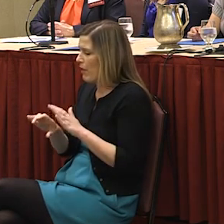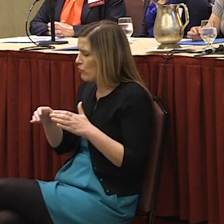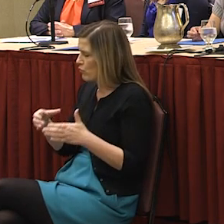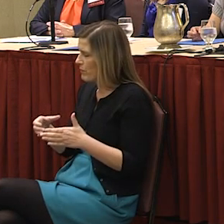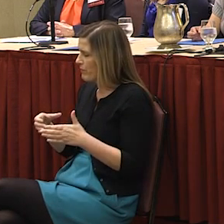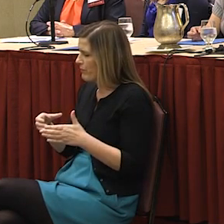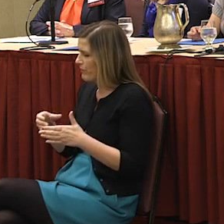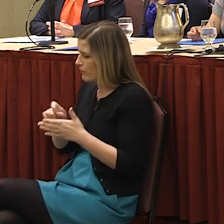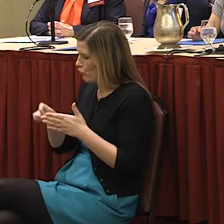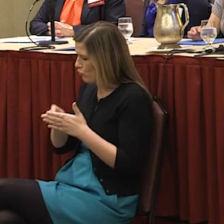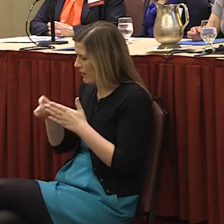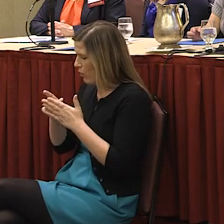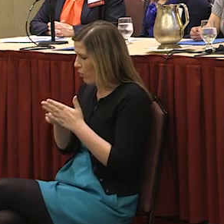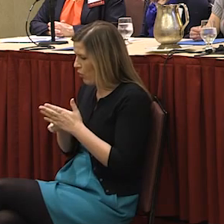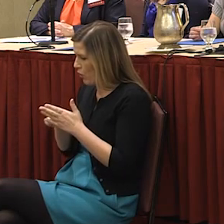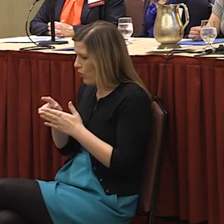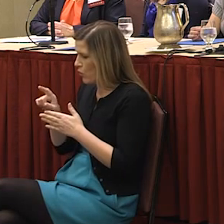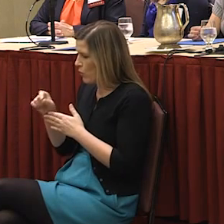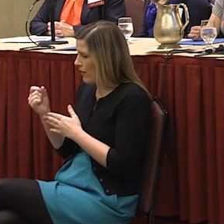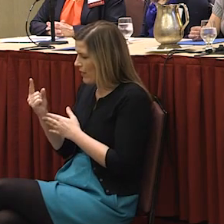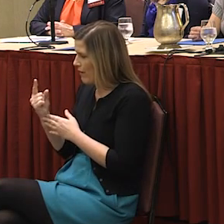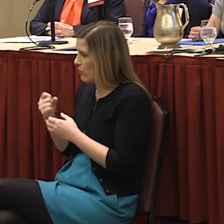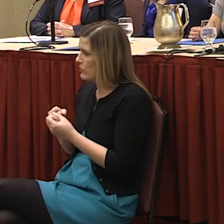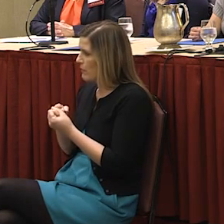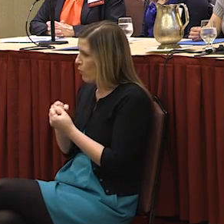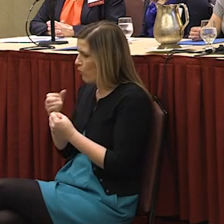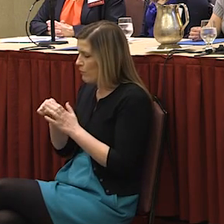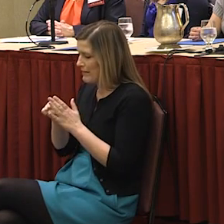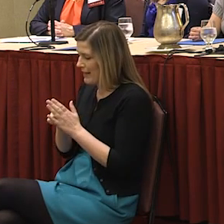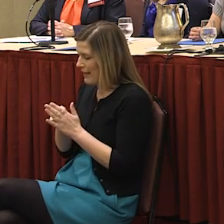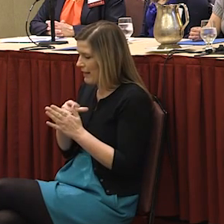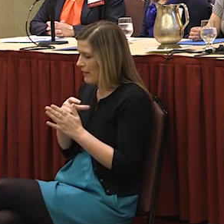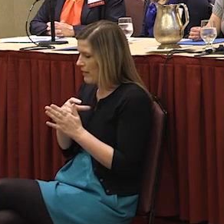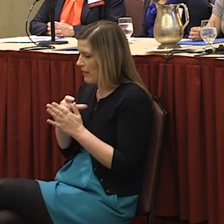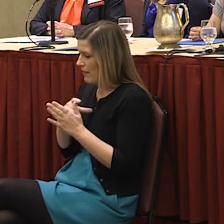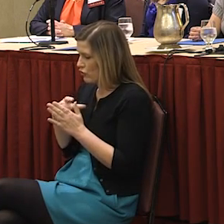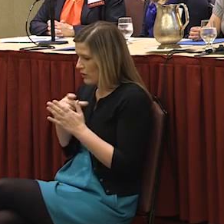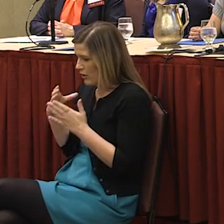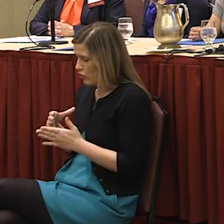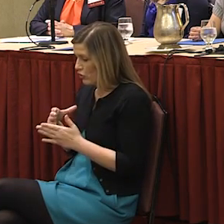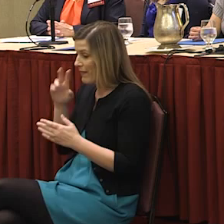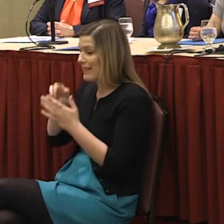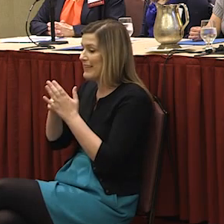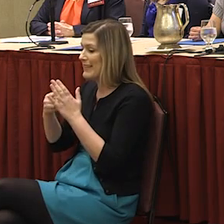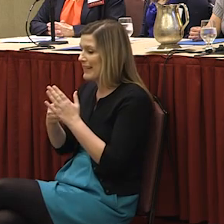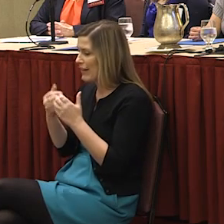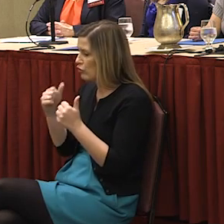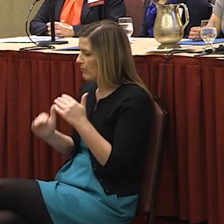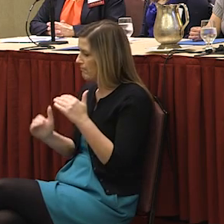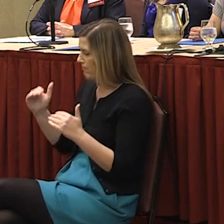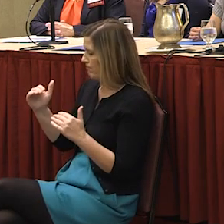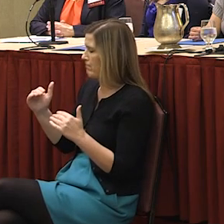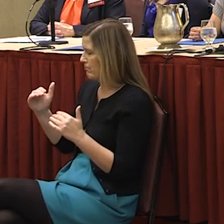was introduced and written into legislation in 2011 with support from state legislators. The intent of this commission is to eliminate health disparities in